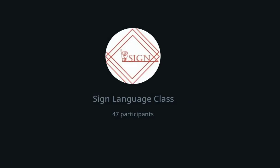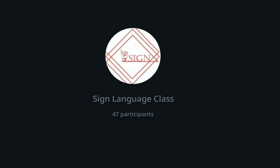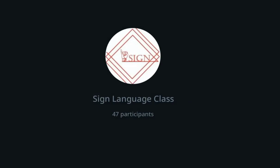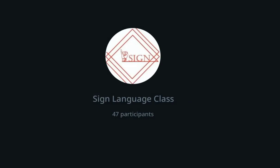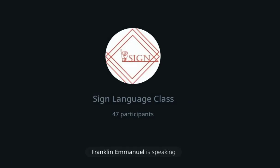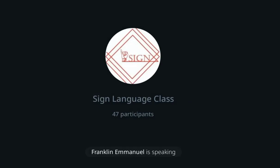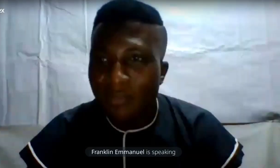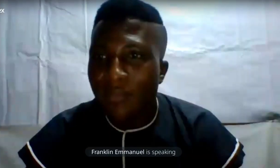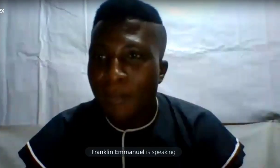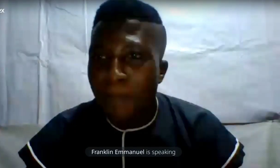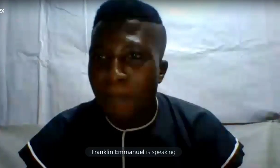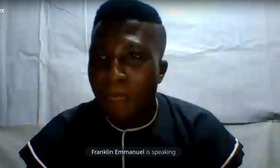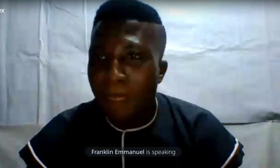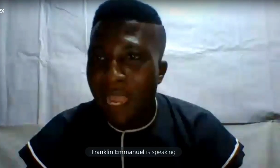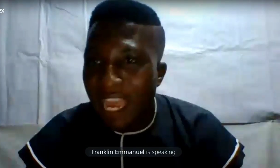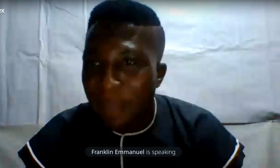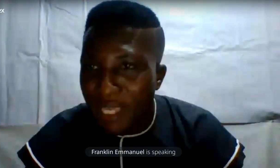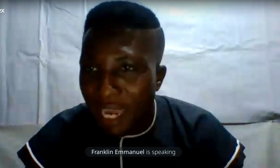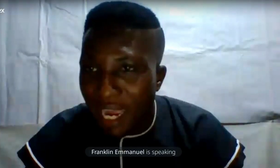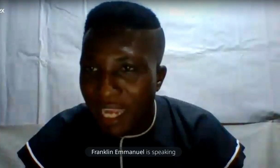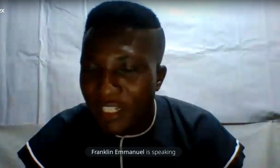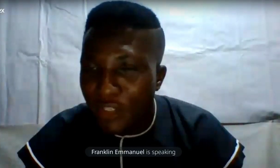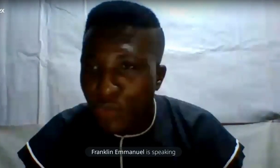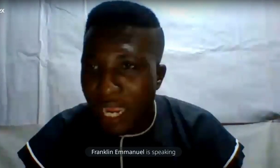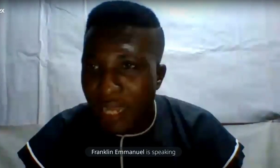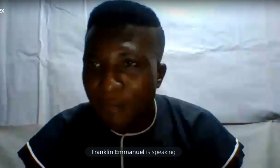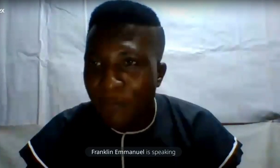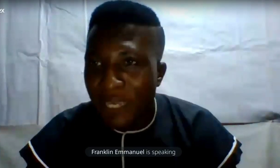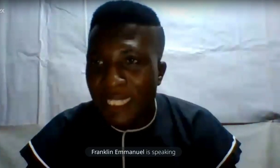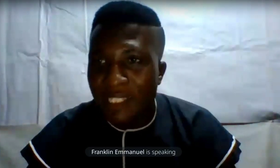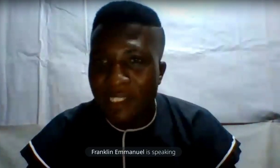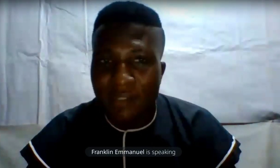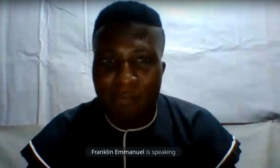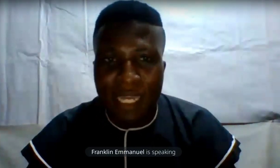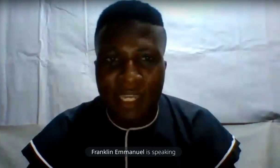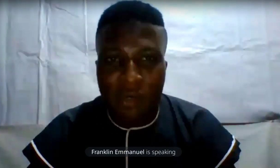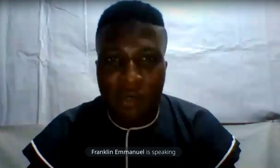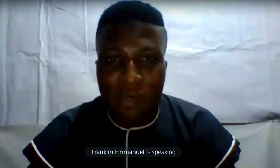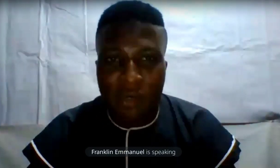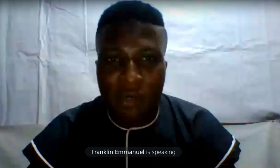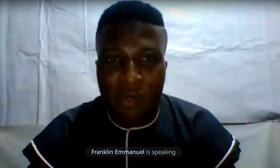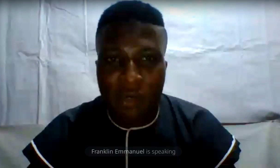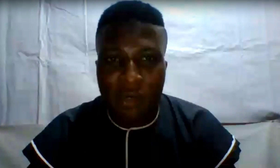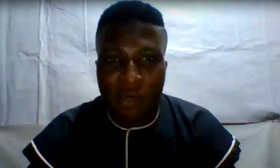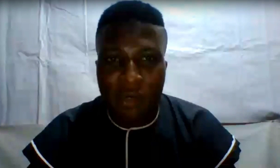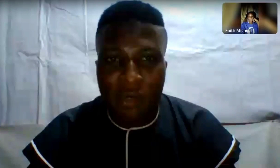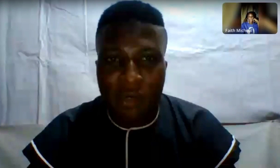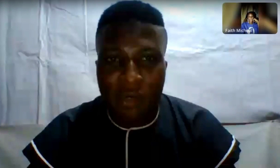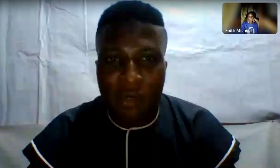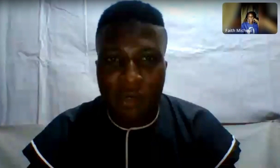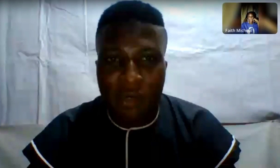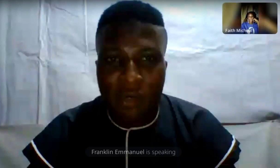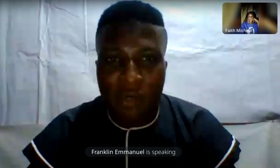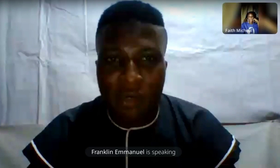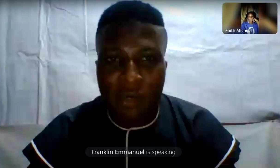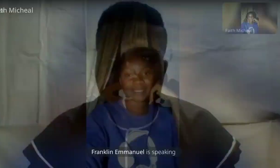IBIDUN. Faith. Michael. Is it Pedro? Aha. Jeez,